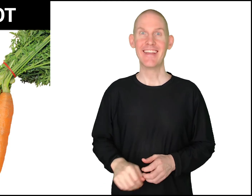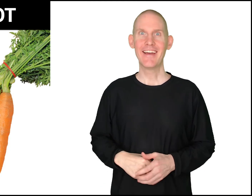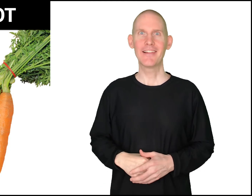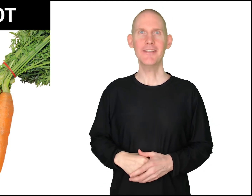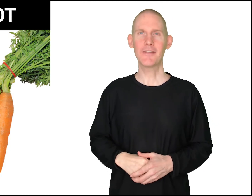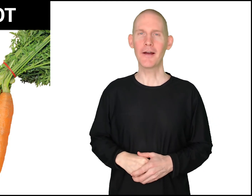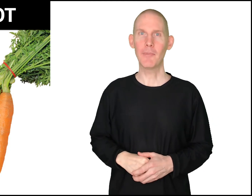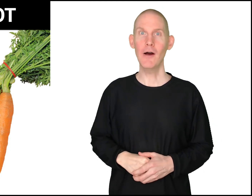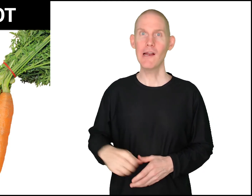Let's talk about